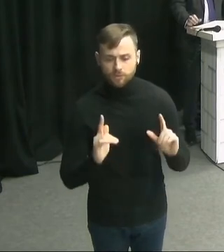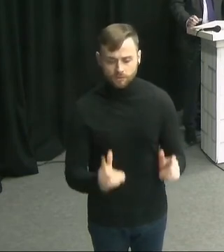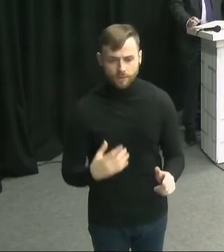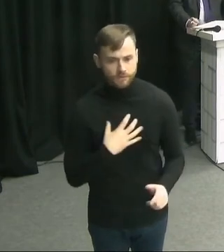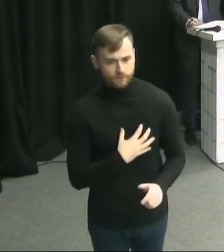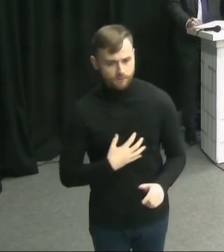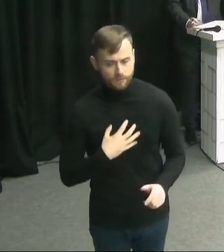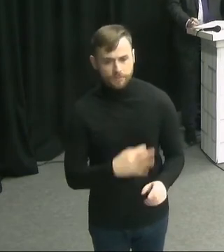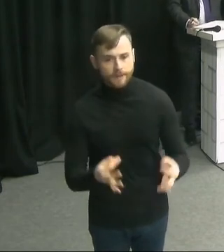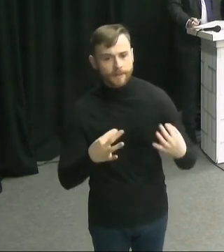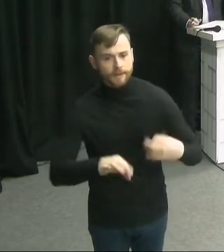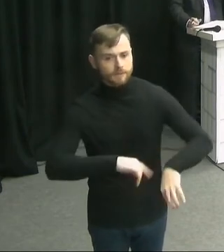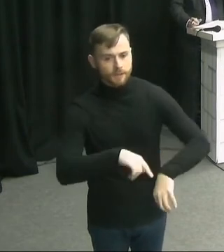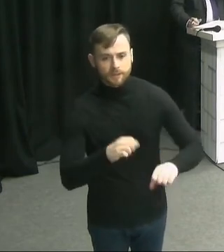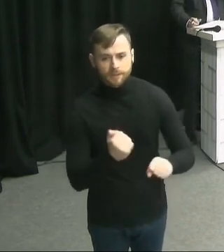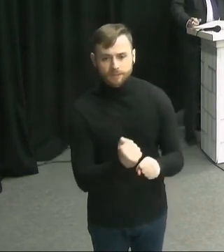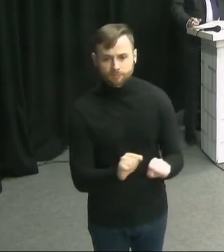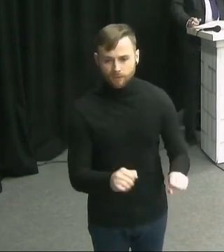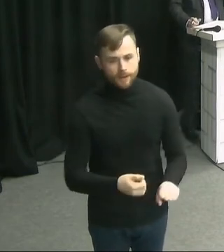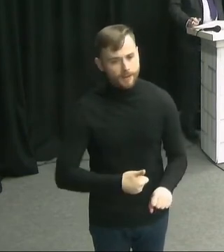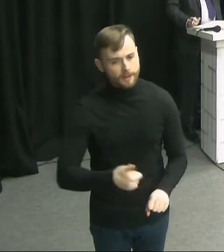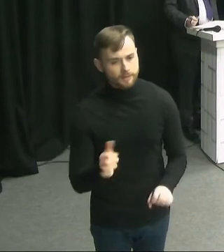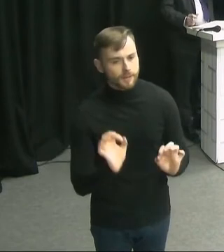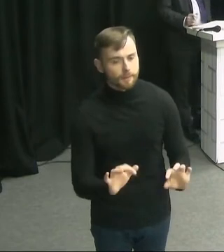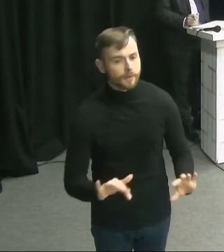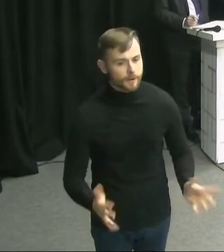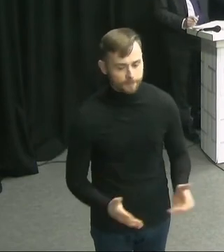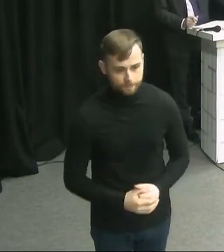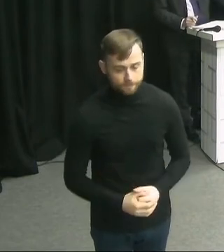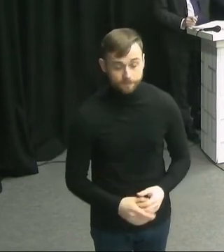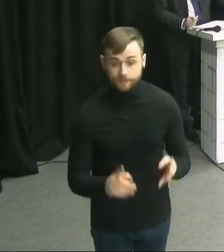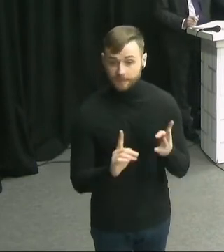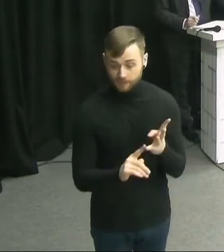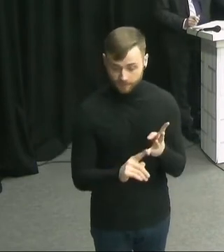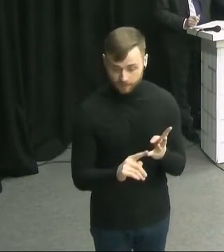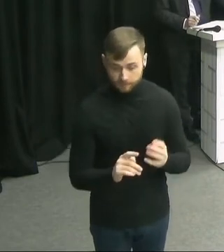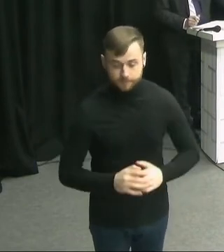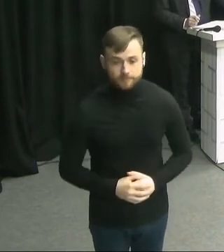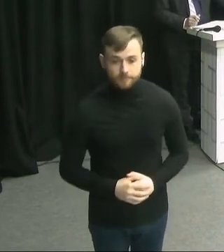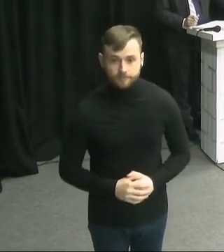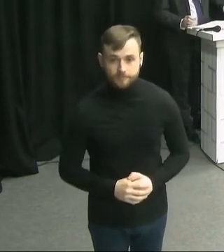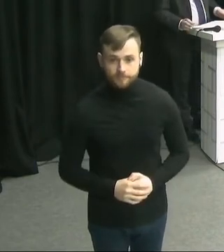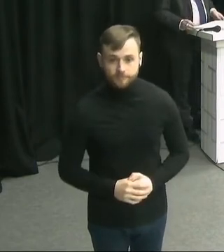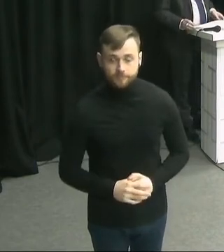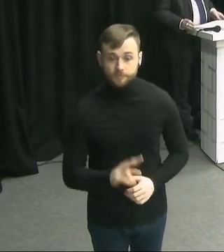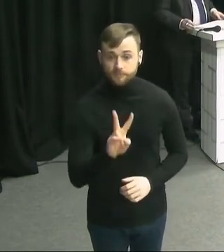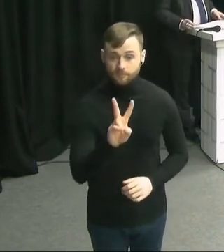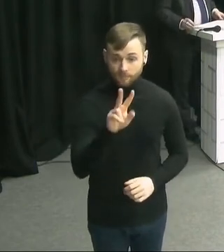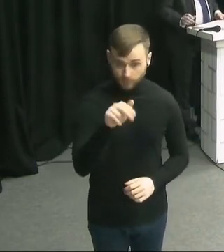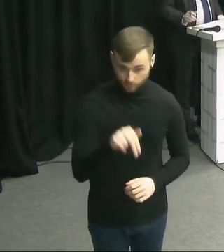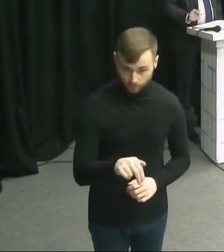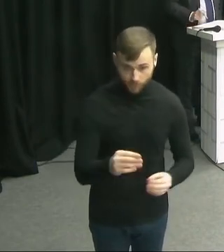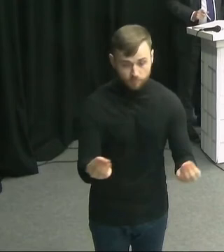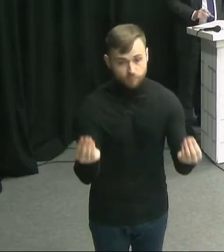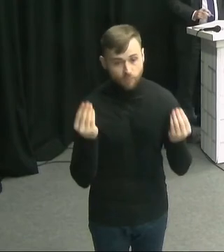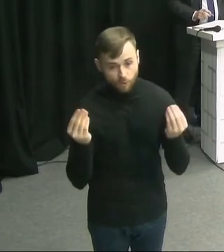our students, with the parliament, to ensure that we have a concept, what is actually needed, what type of leisure